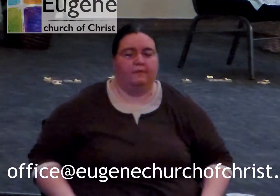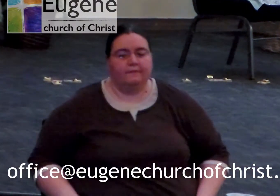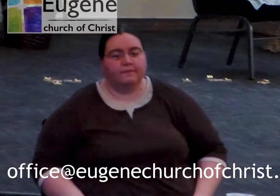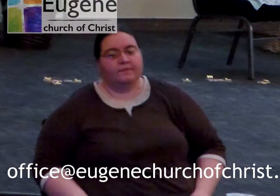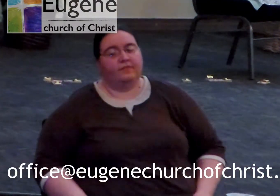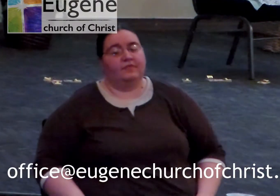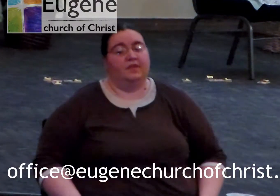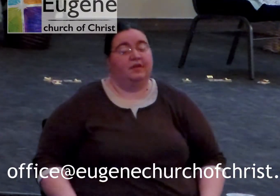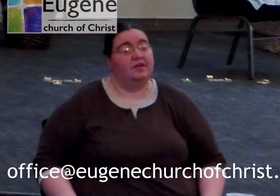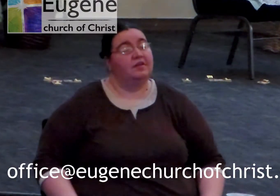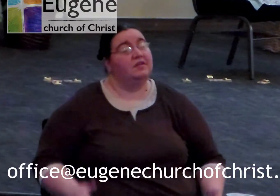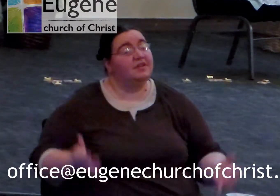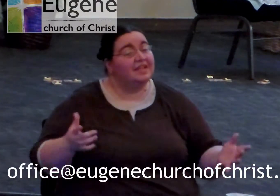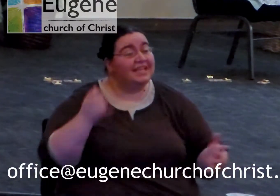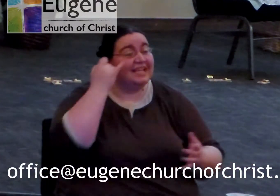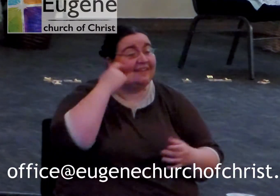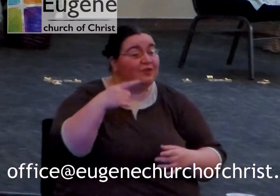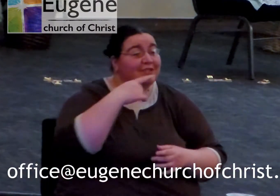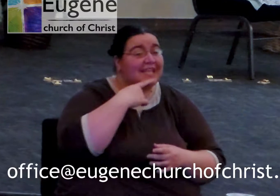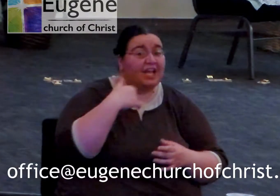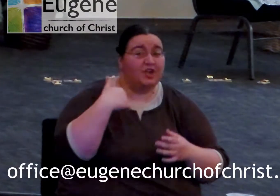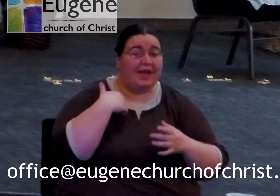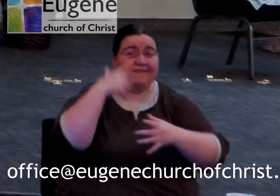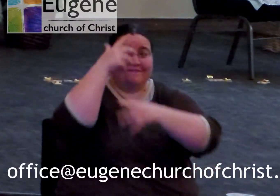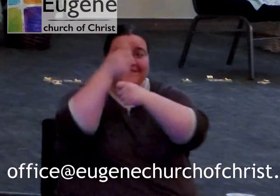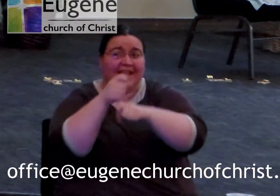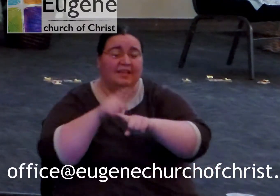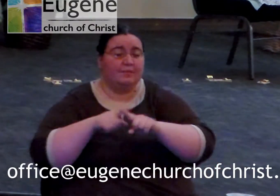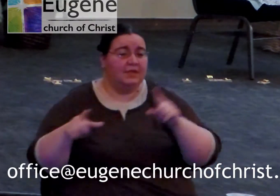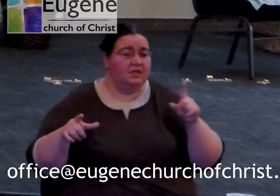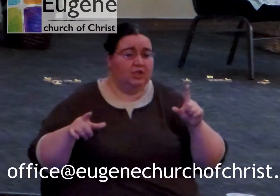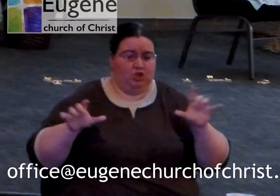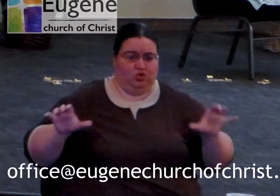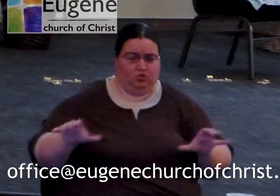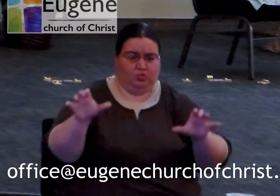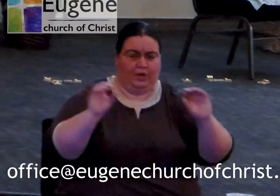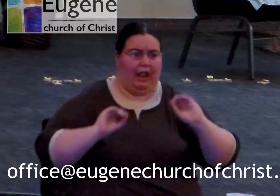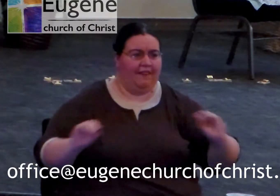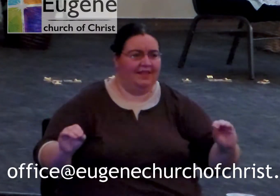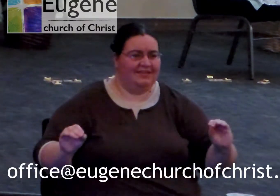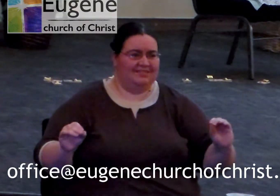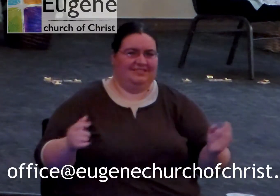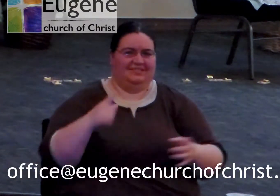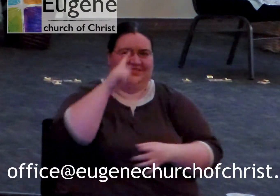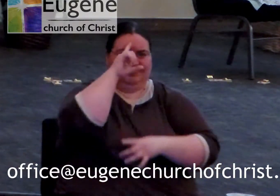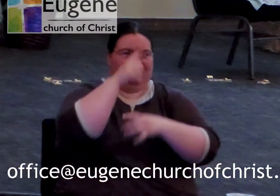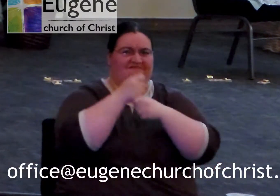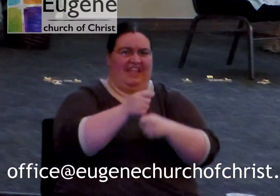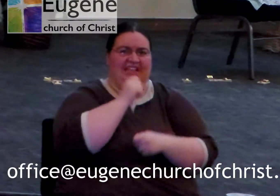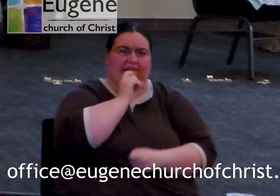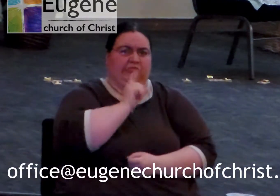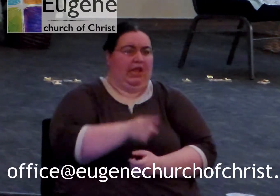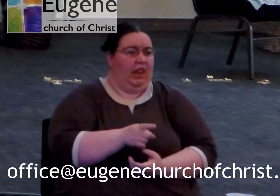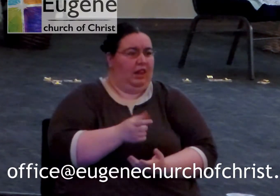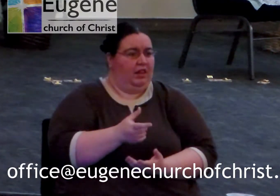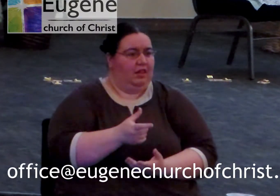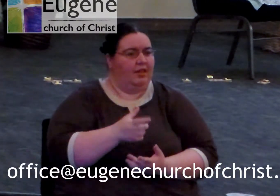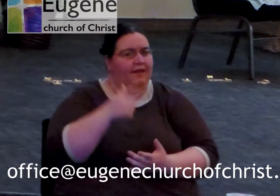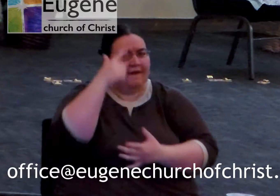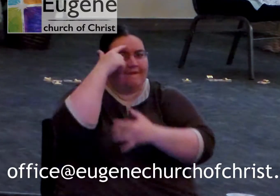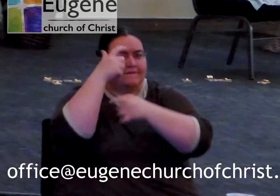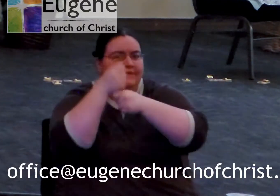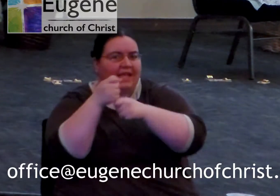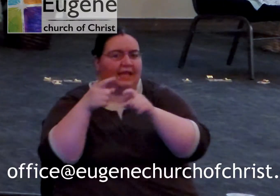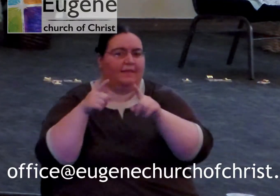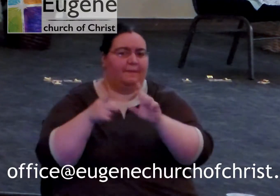got no works with it, then it's not really faith, is it? I mean, faith is putting this thing into action. And so here are